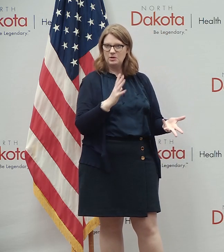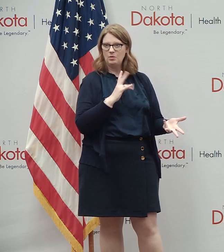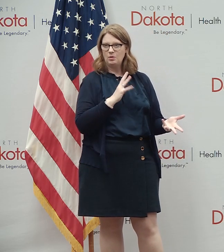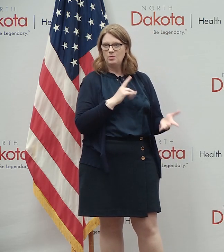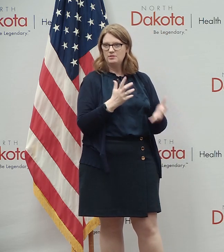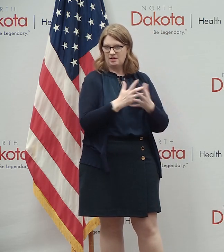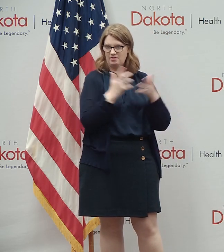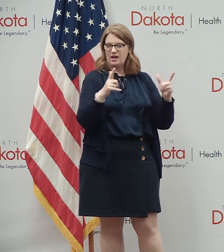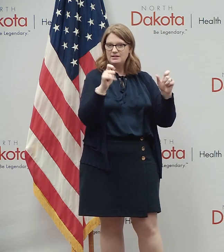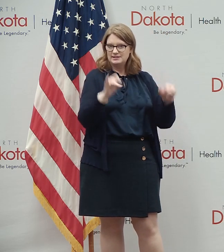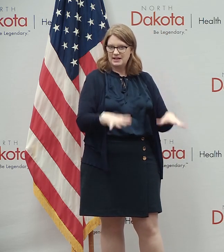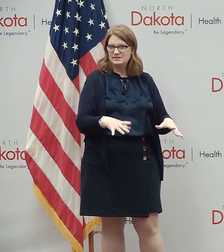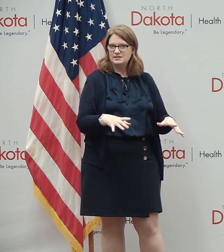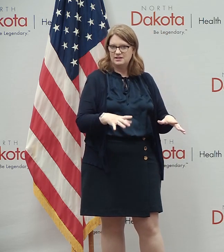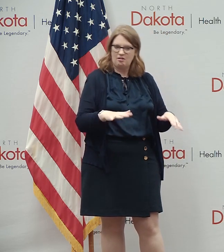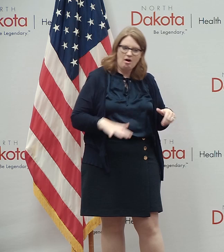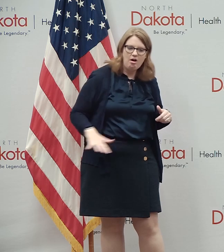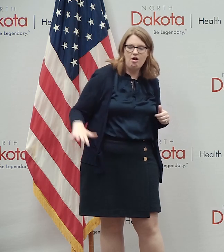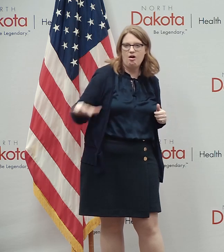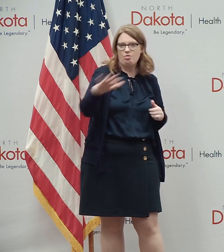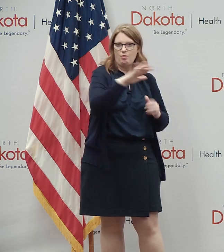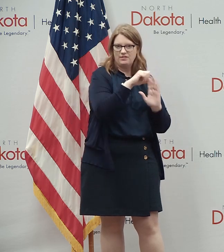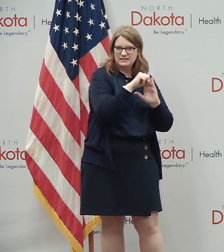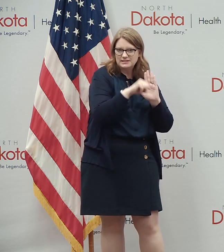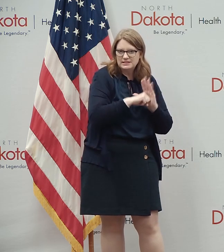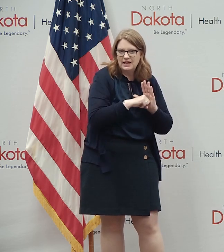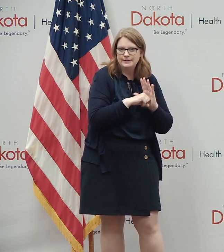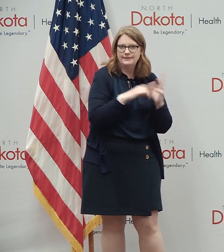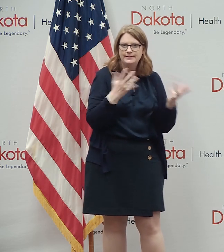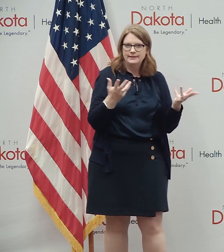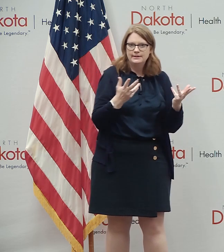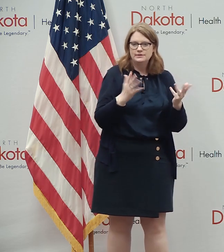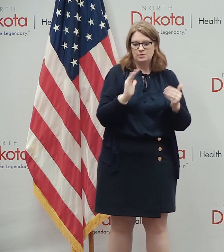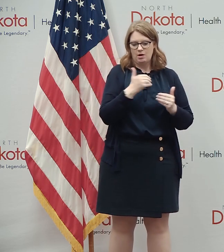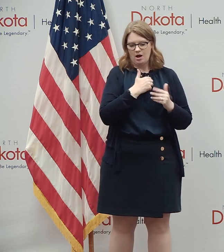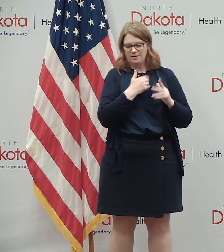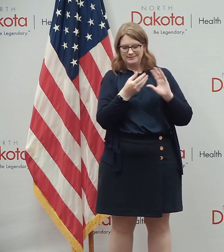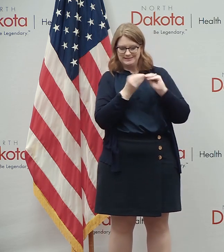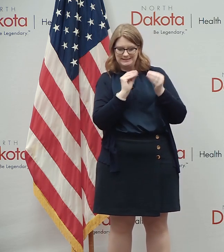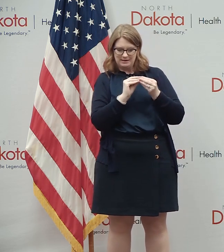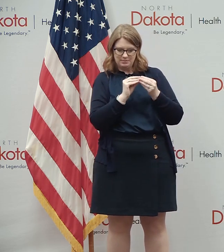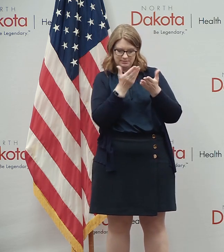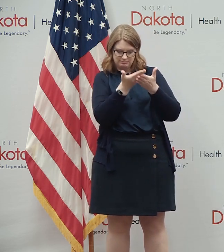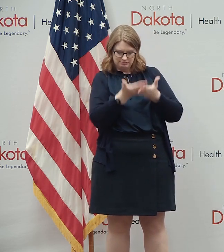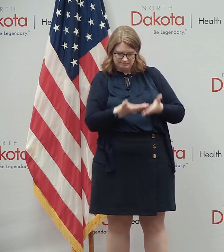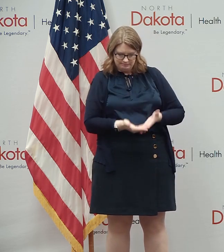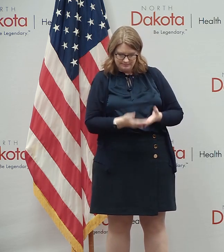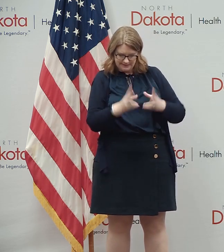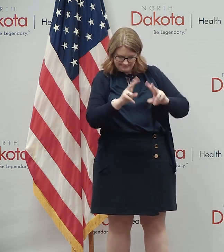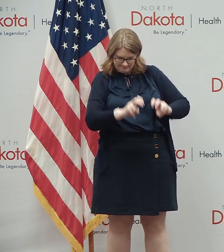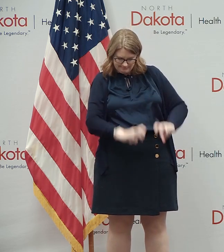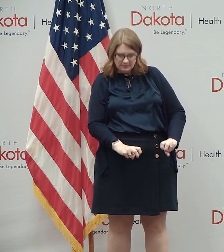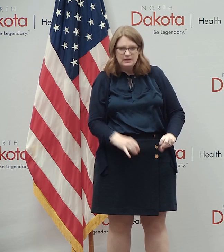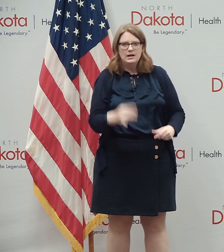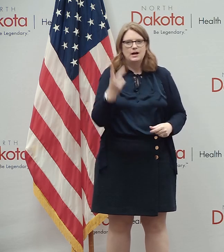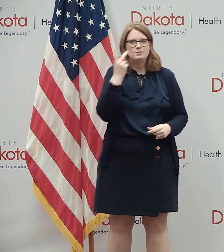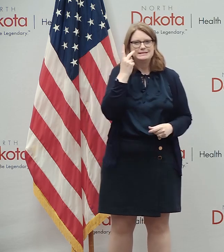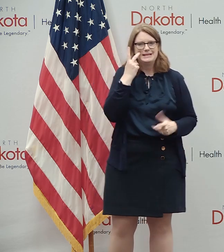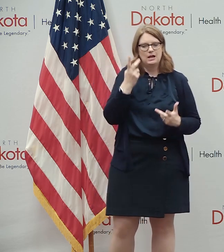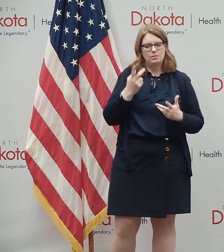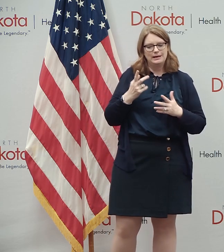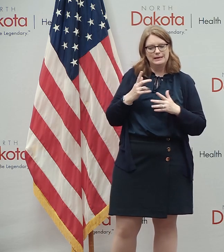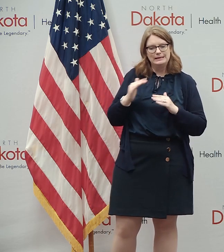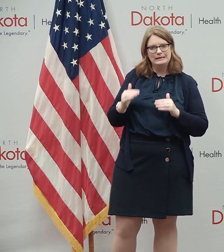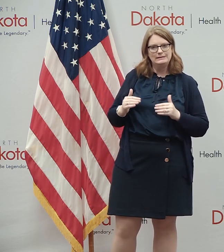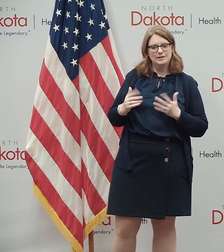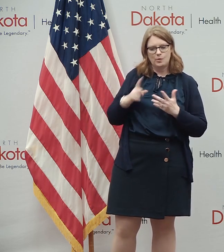the state, and we're going to continue to evaluate how we can increase visitation. But to do that, we also have to think about how